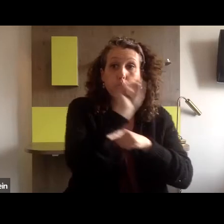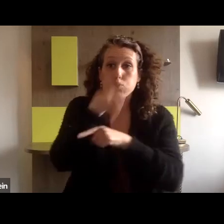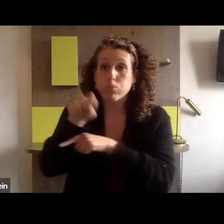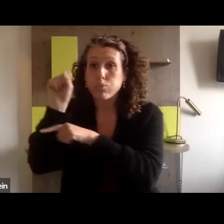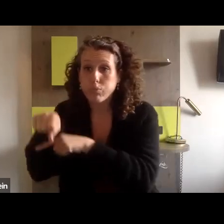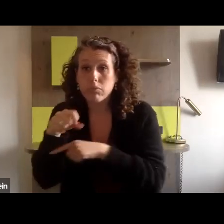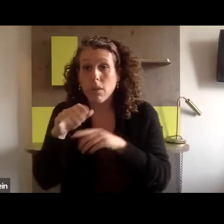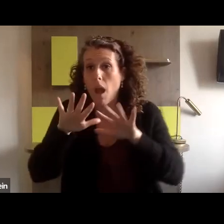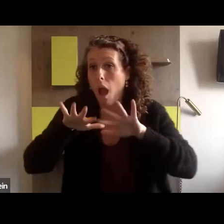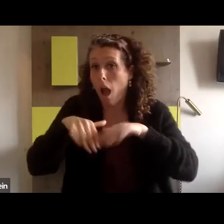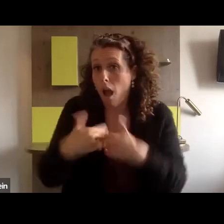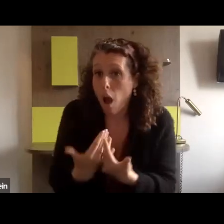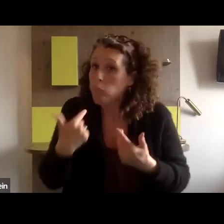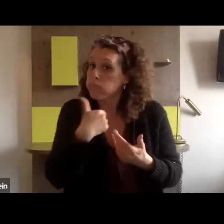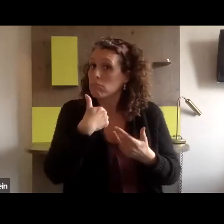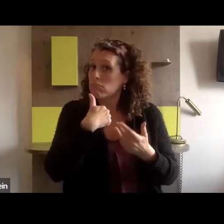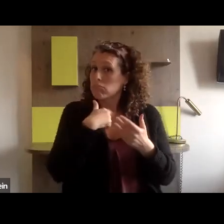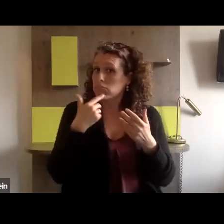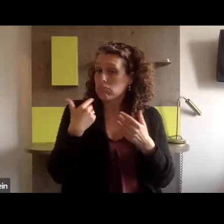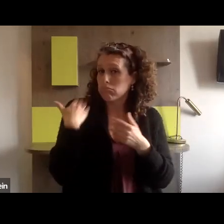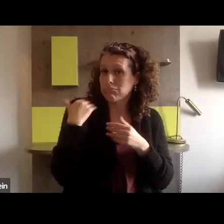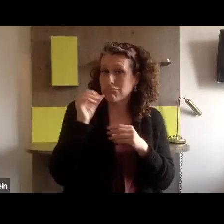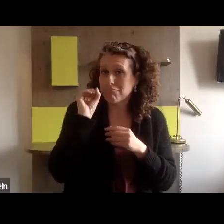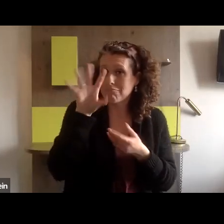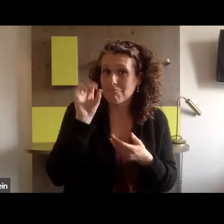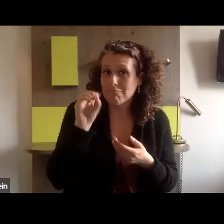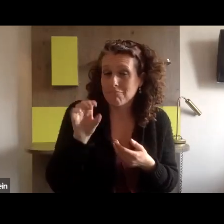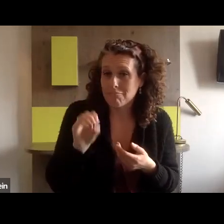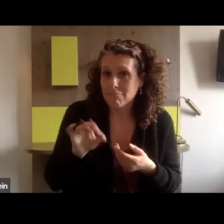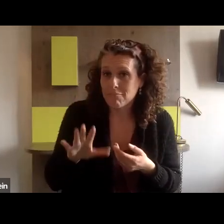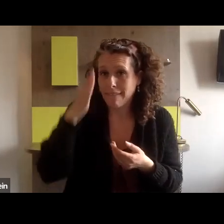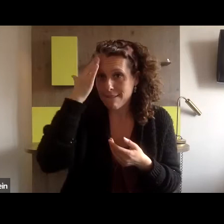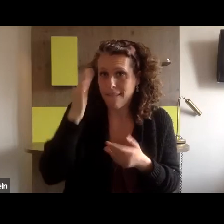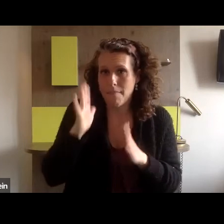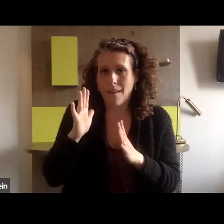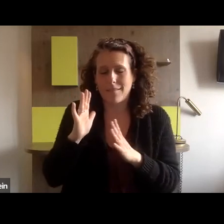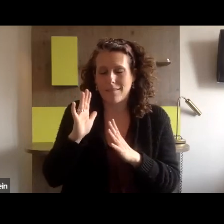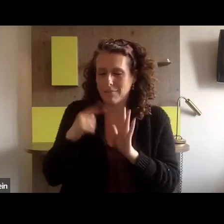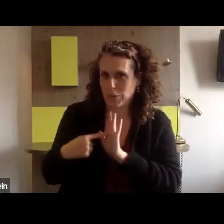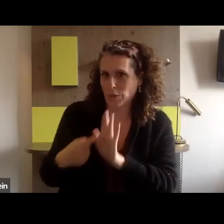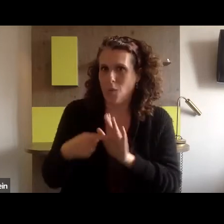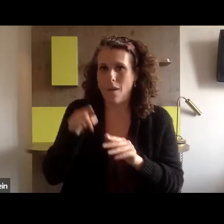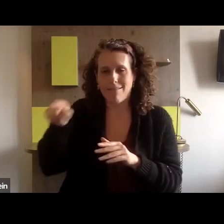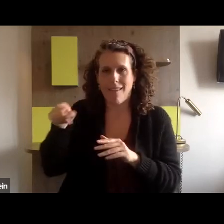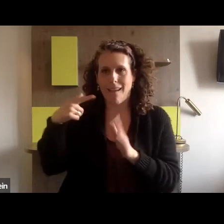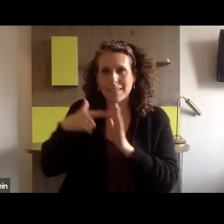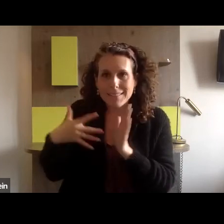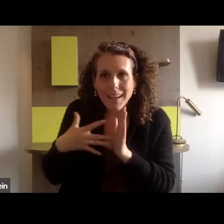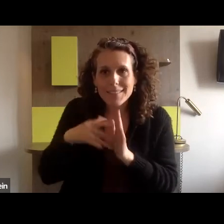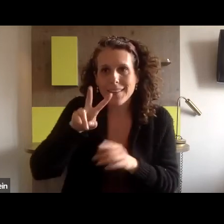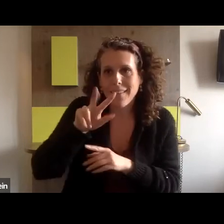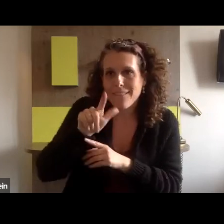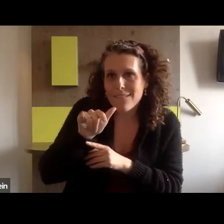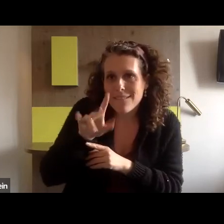or can be overcome to establish overall validity of a test and scoring